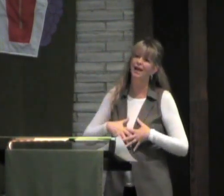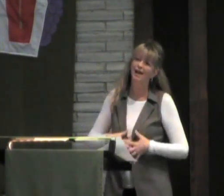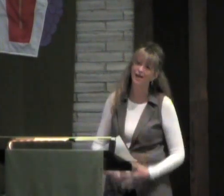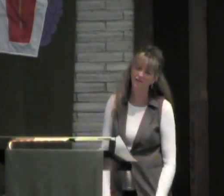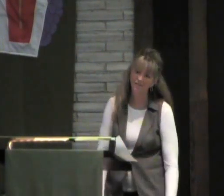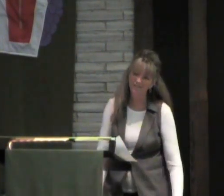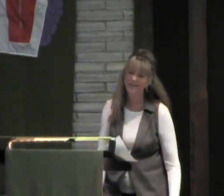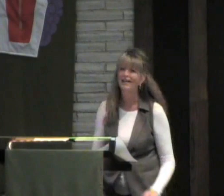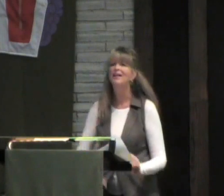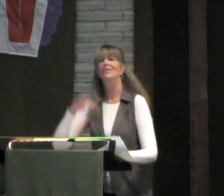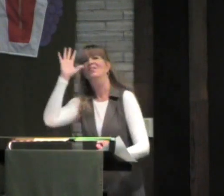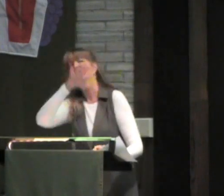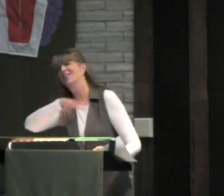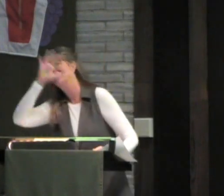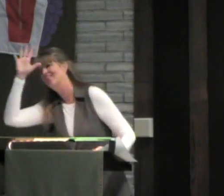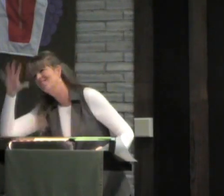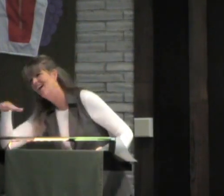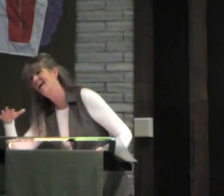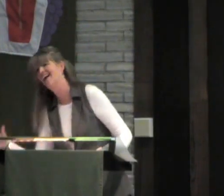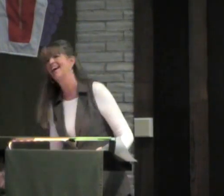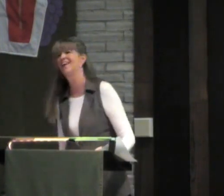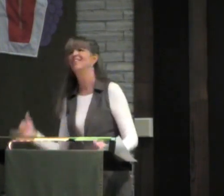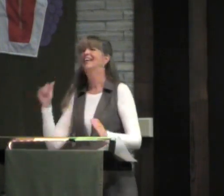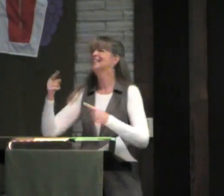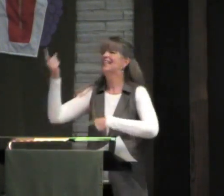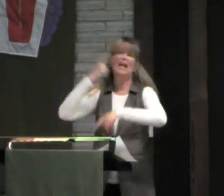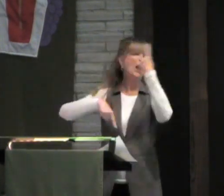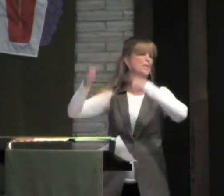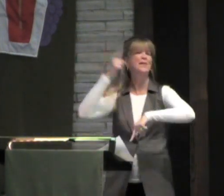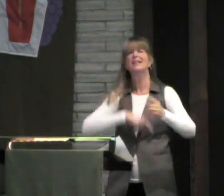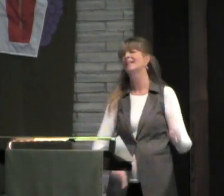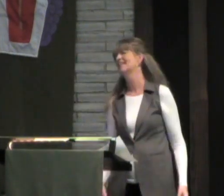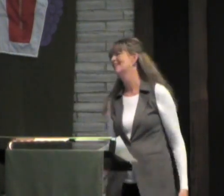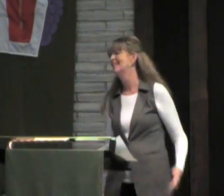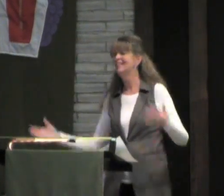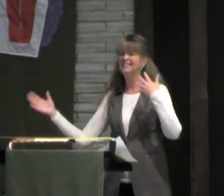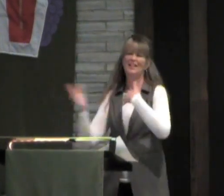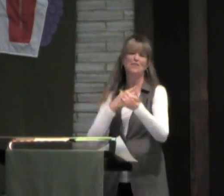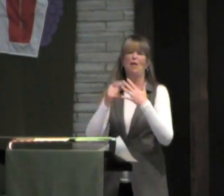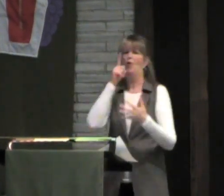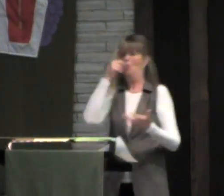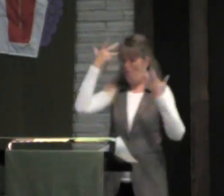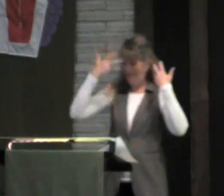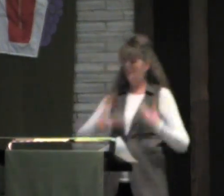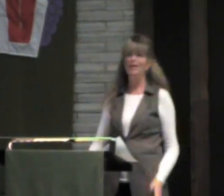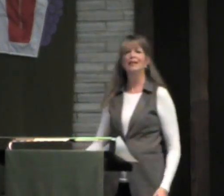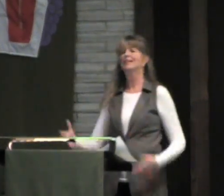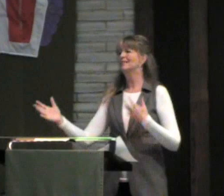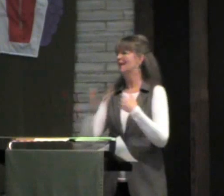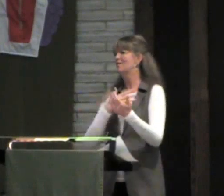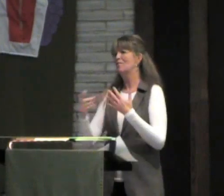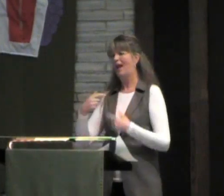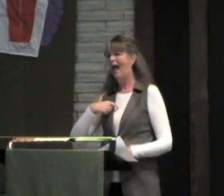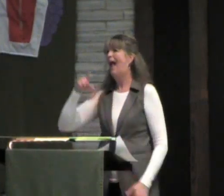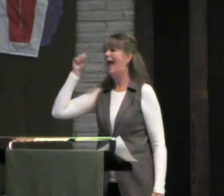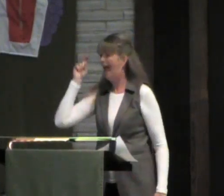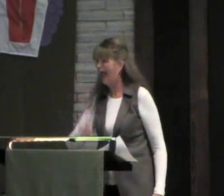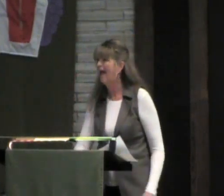wrinkles, maybe a little sad. And I thought, oh, I'm 55, it's 55, you know, it's coming, it